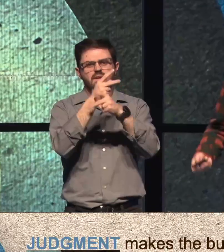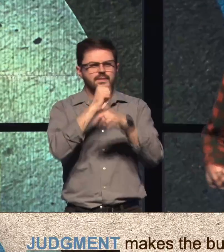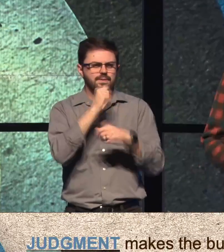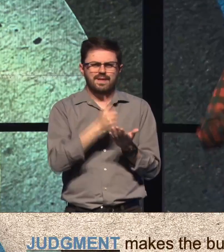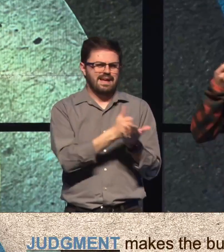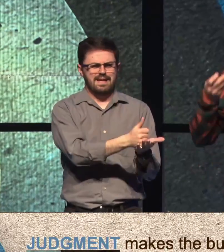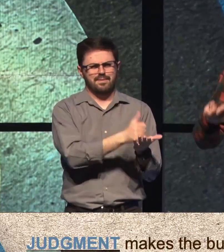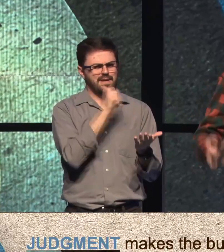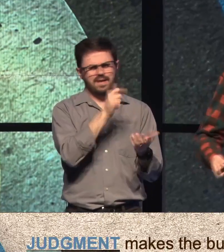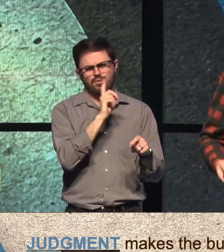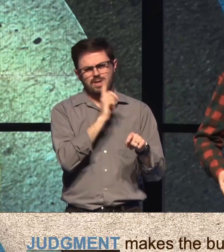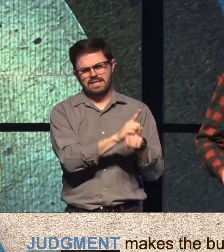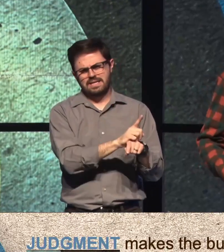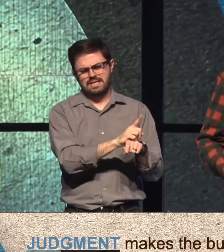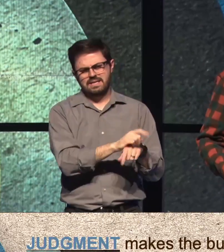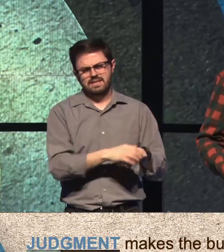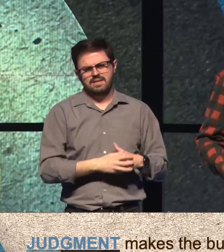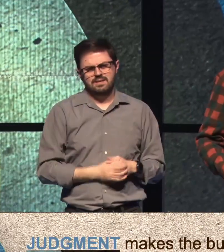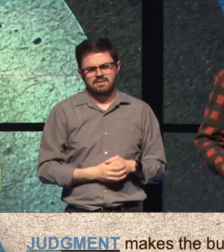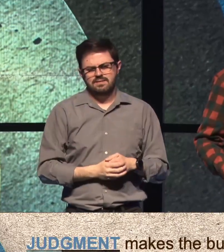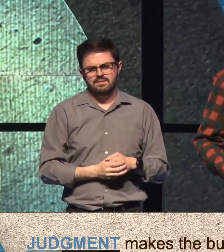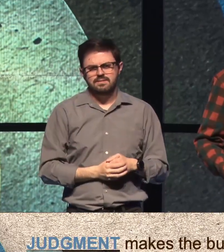anyone, not lightening that load.